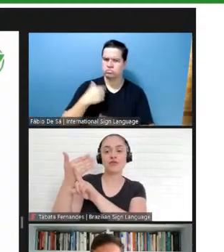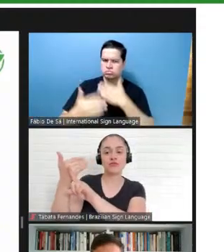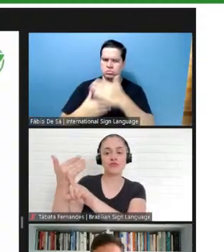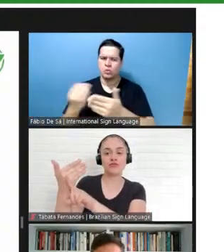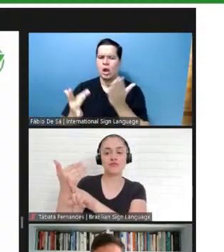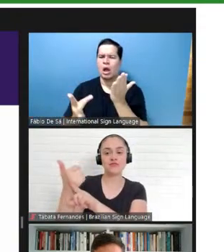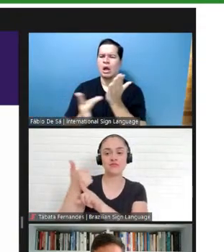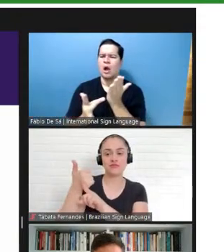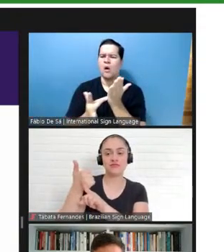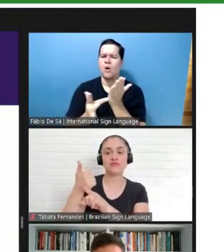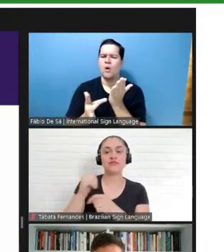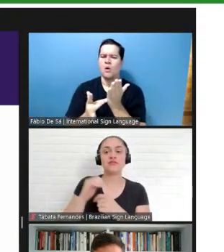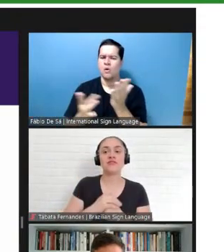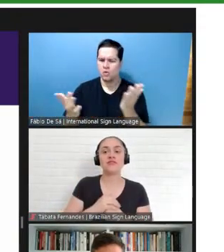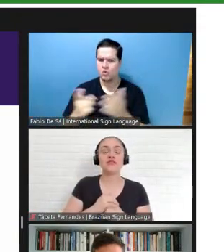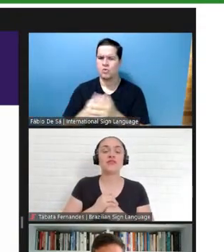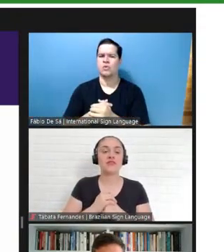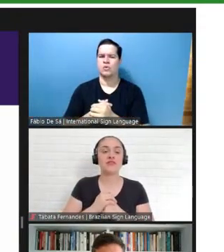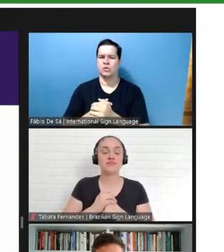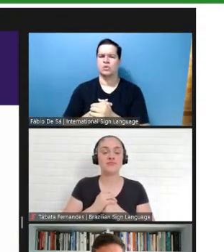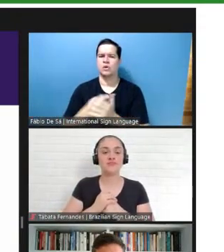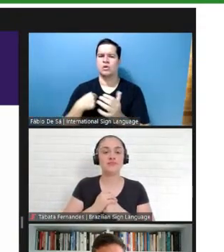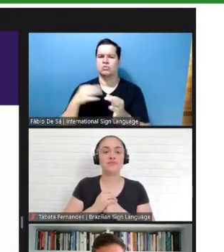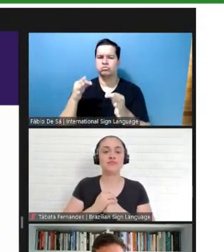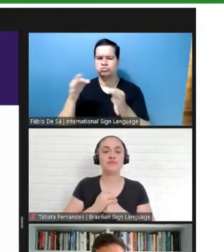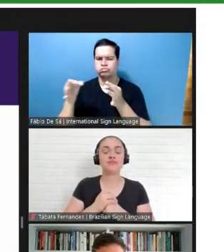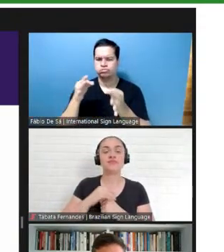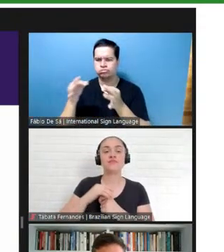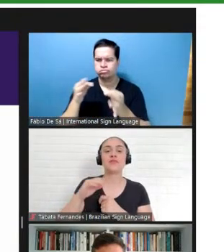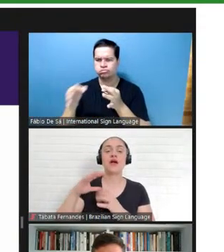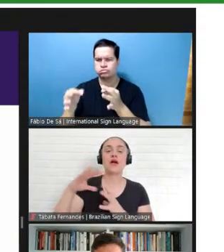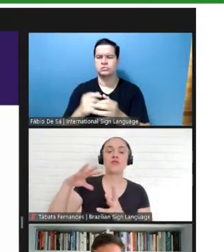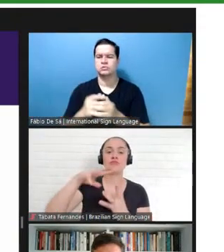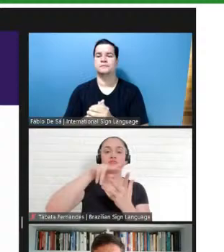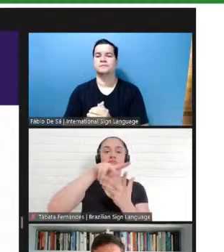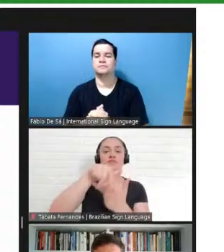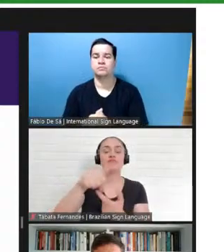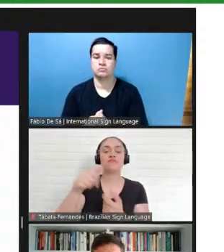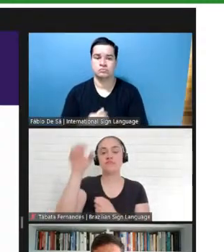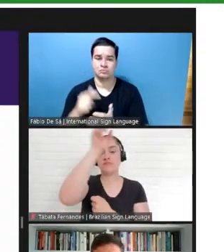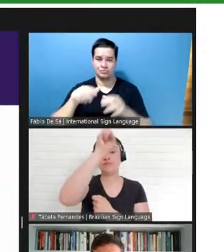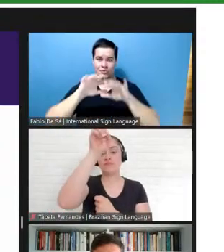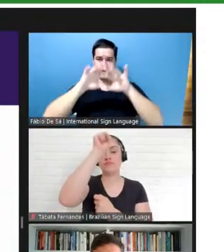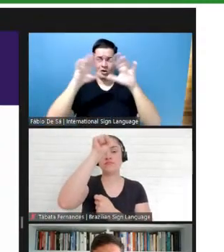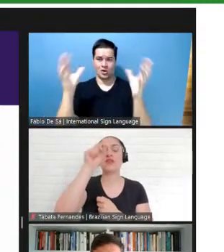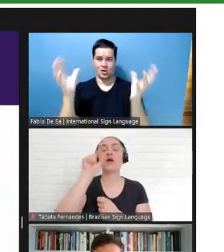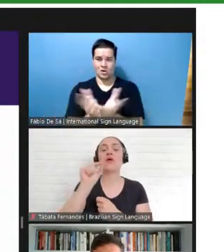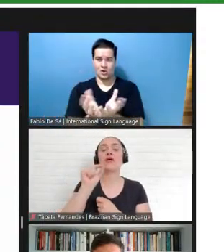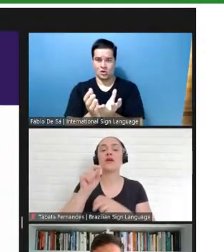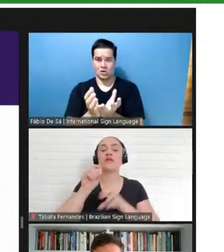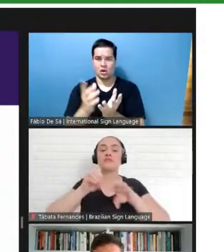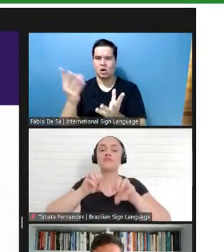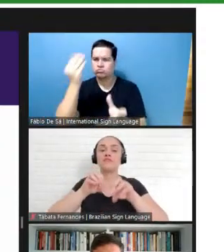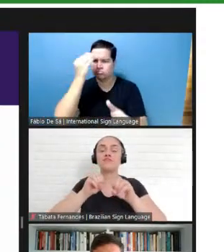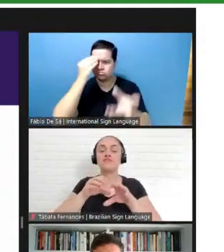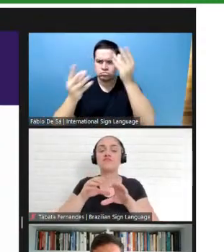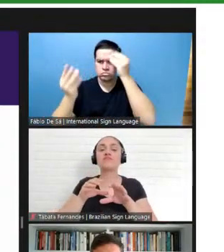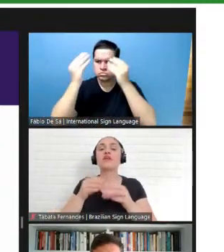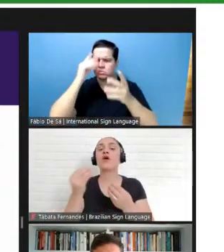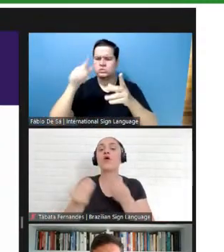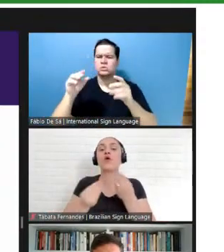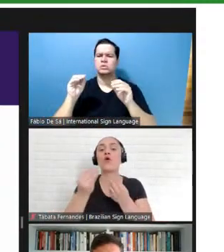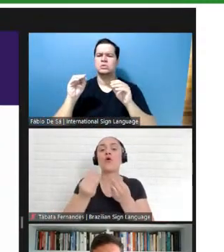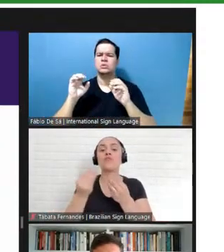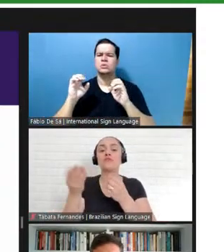UDL. So universal design for learning, it's an educational framework based on research in the learning